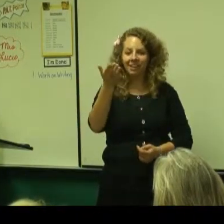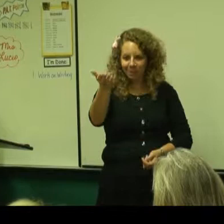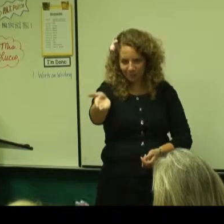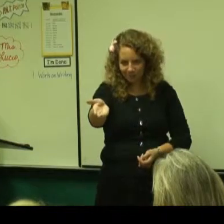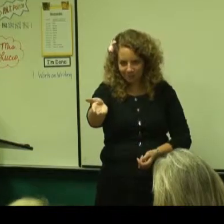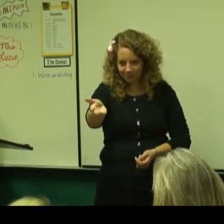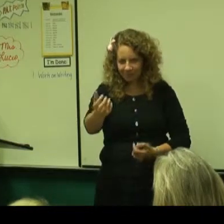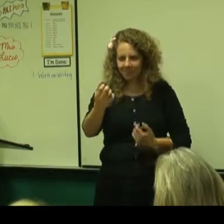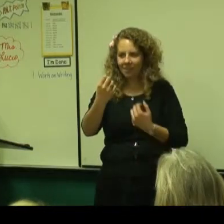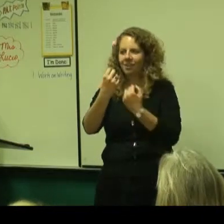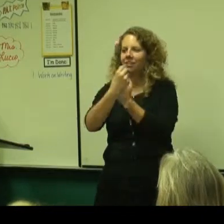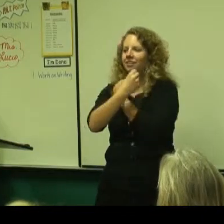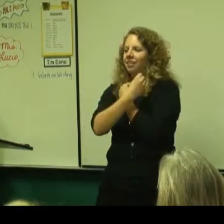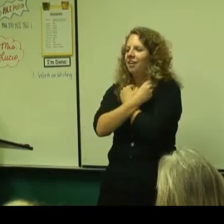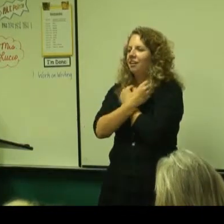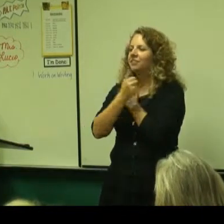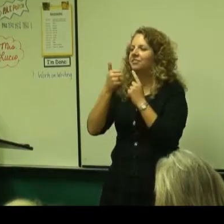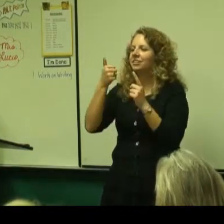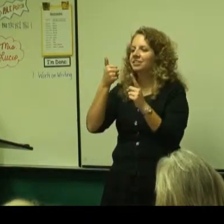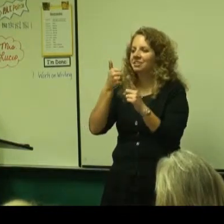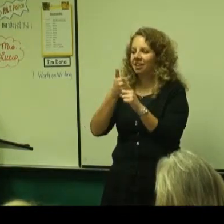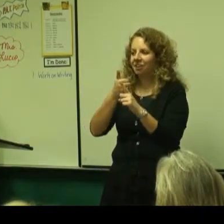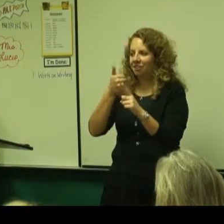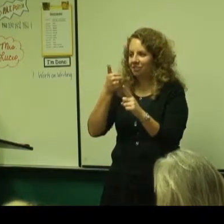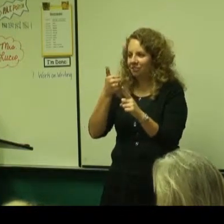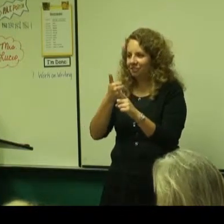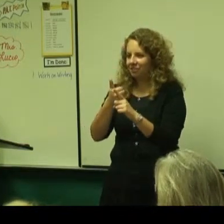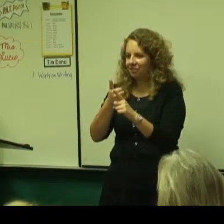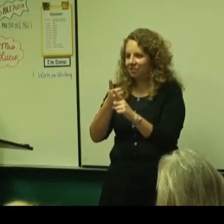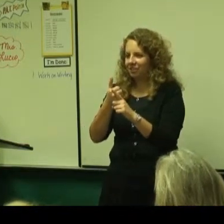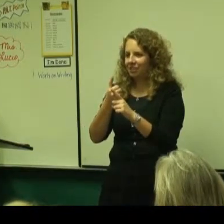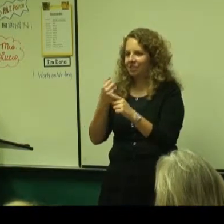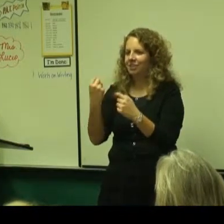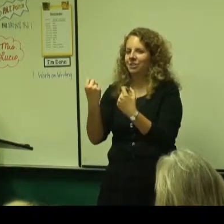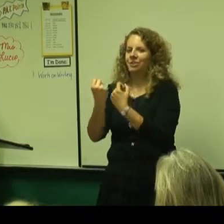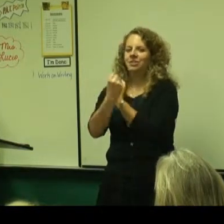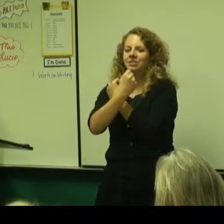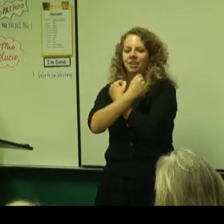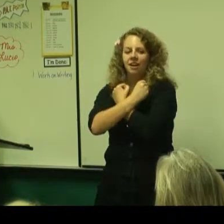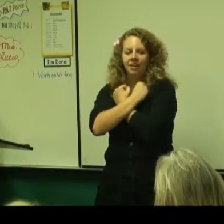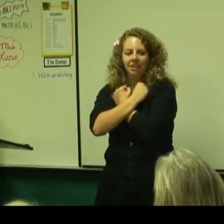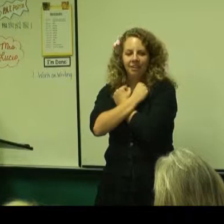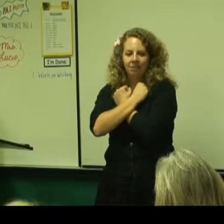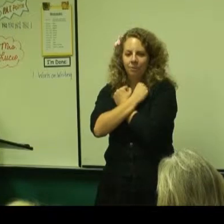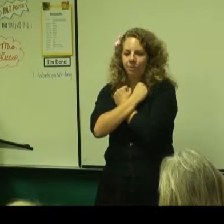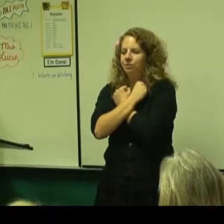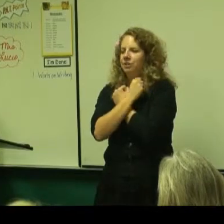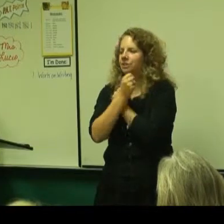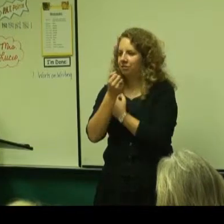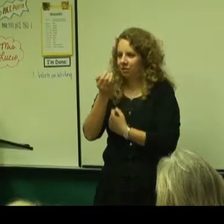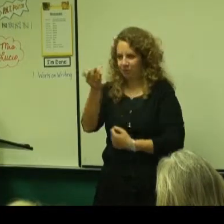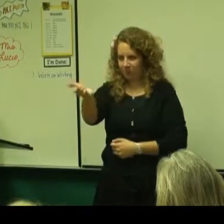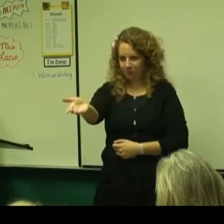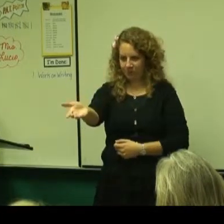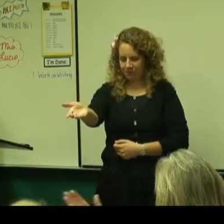you. Love itself is hugging or holding you.